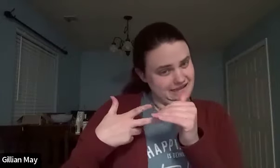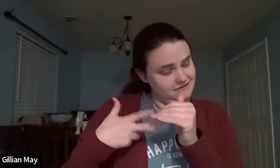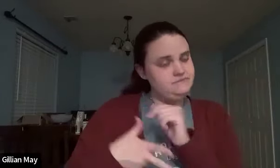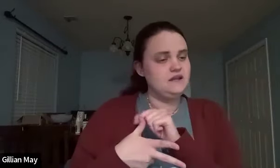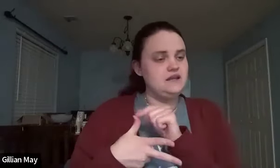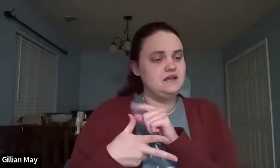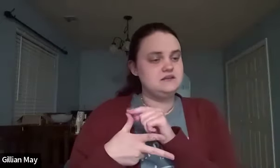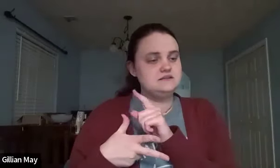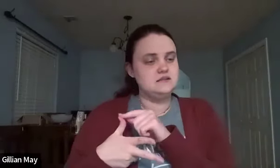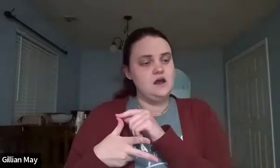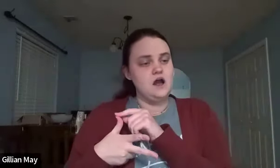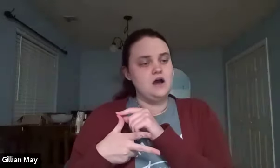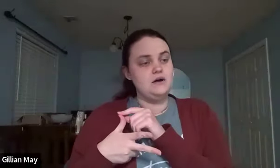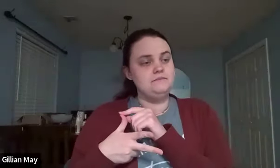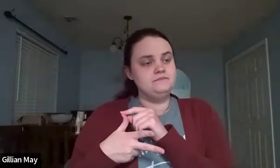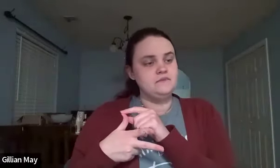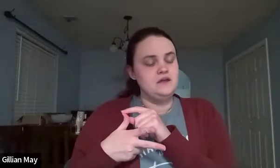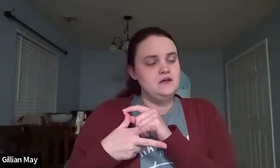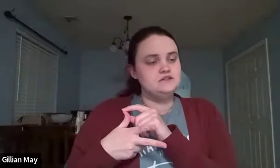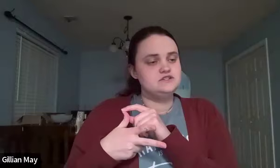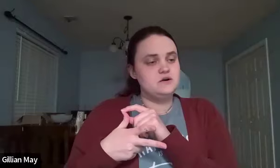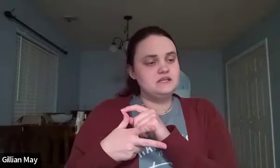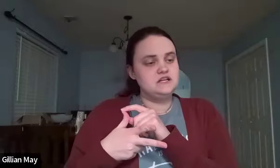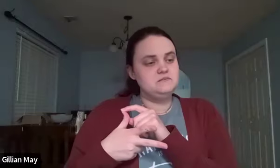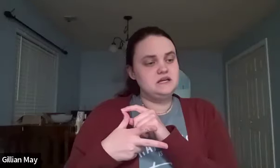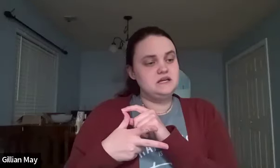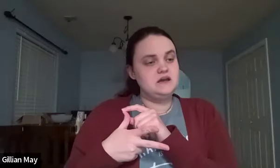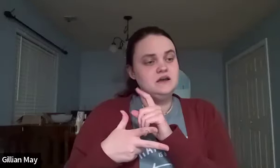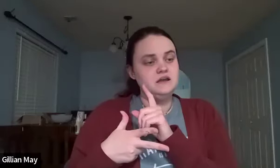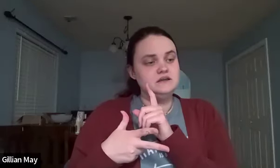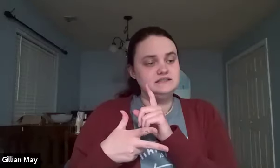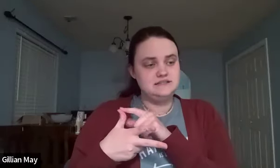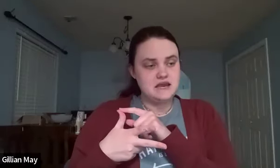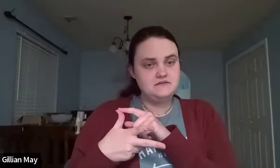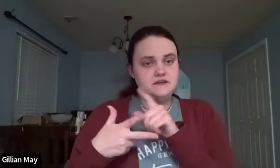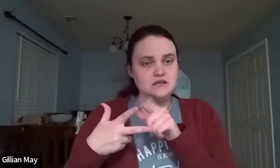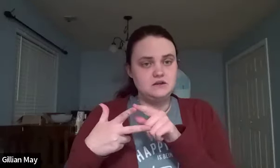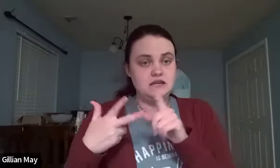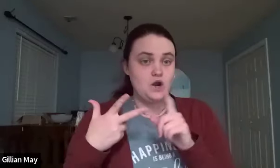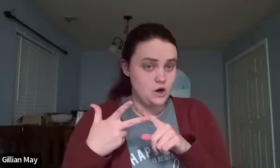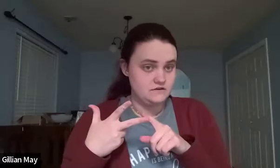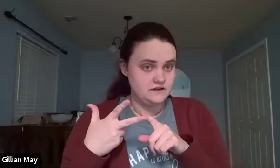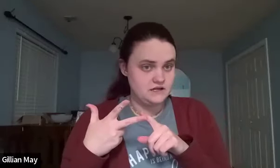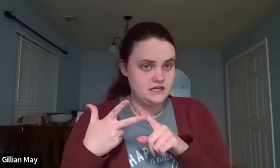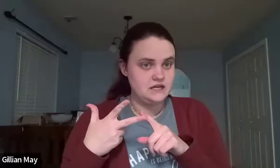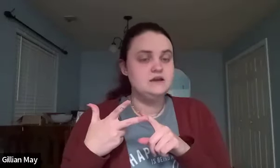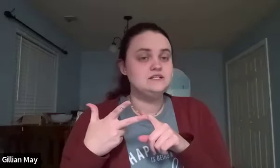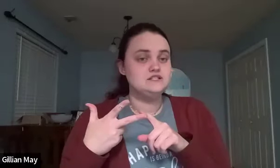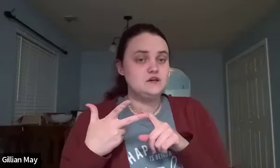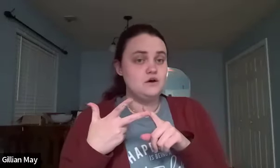again is, so it's going to be deaf, hearing, and hard of hearing. So